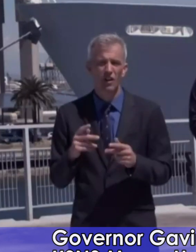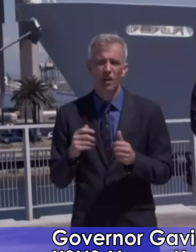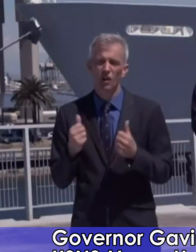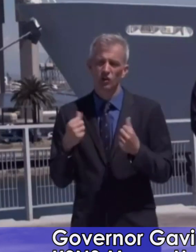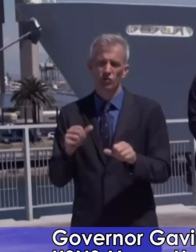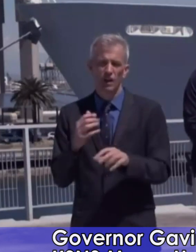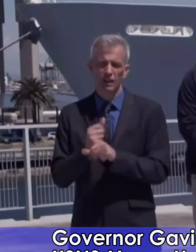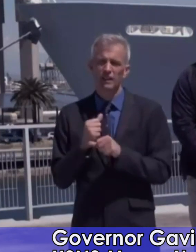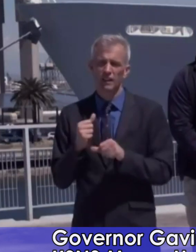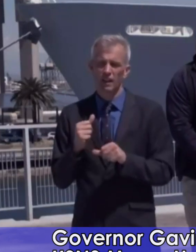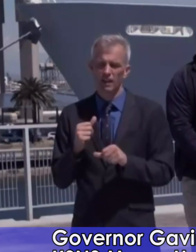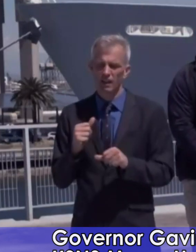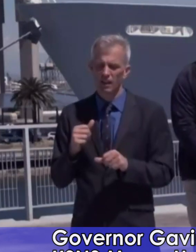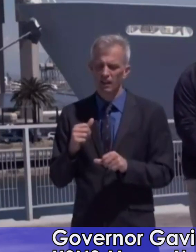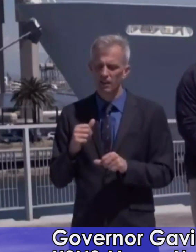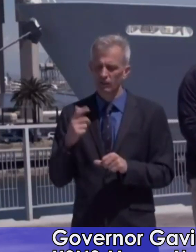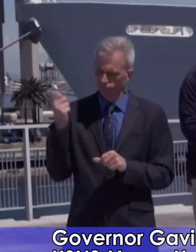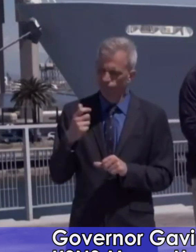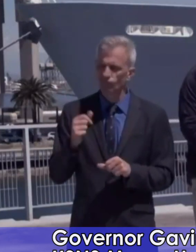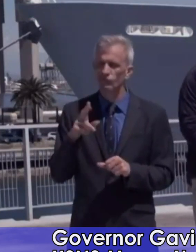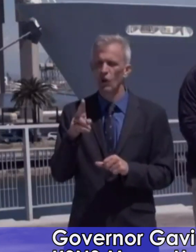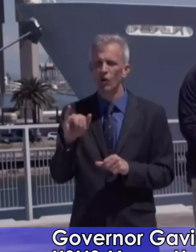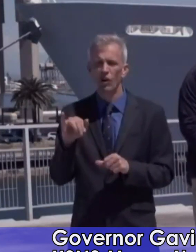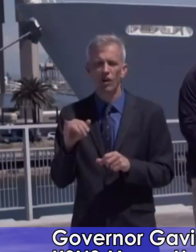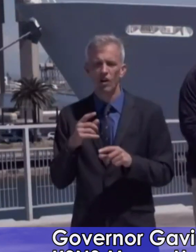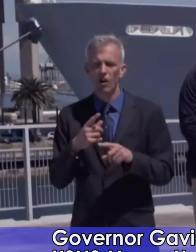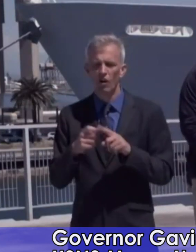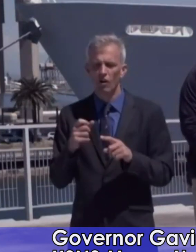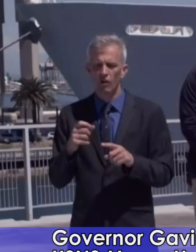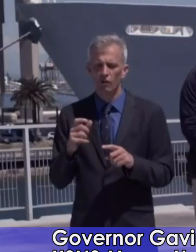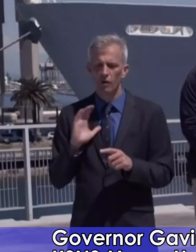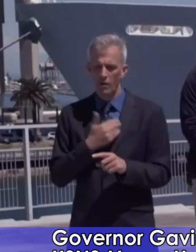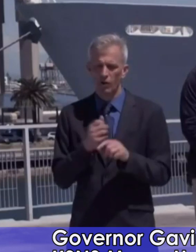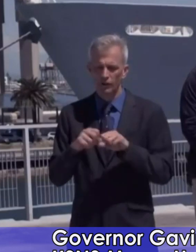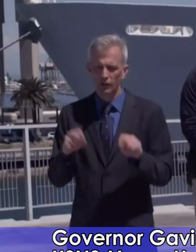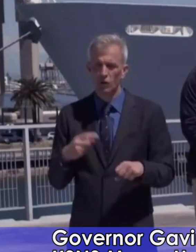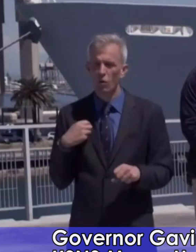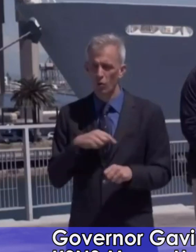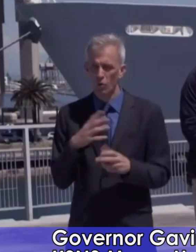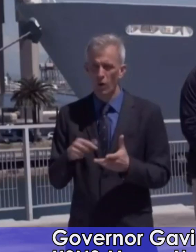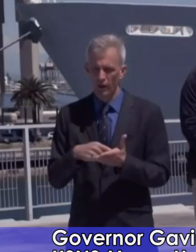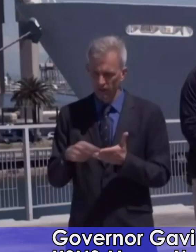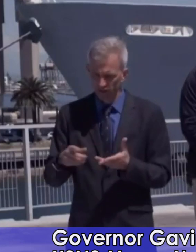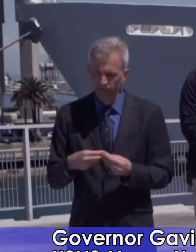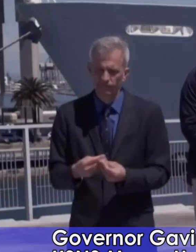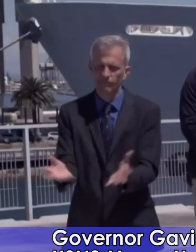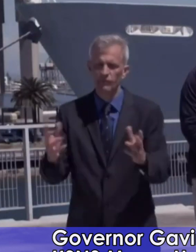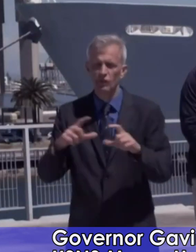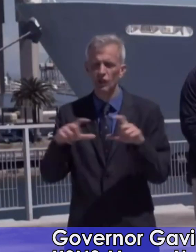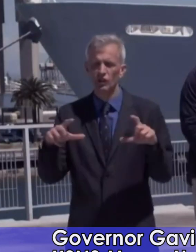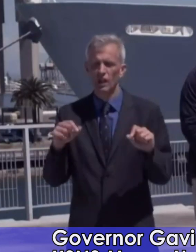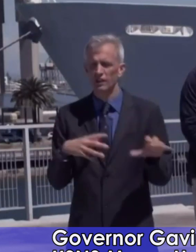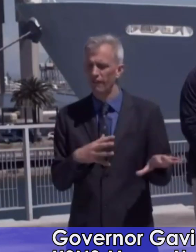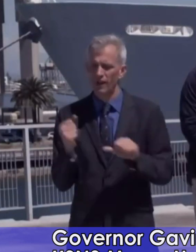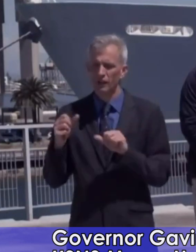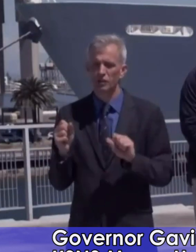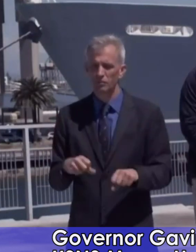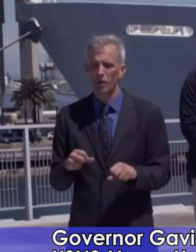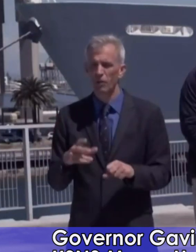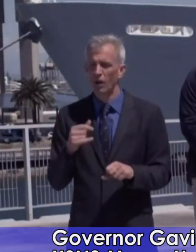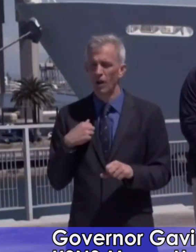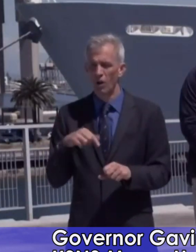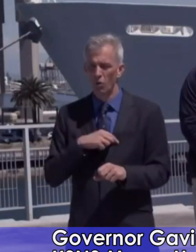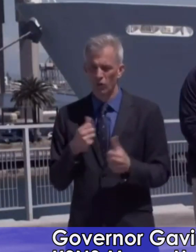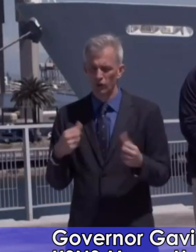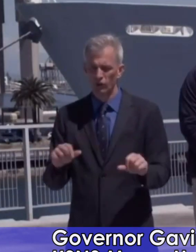access our unemployment system. We want to get those checks out as quickly as possible, and we're trying to meet that surge in the same sense of